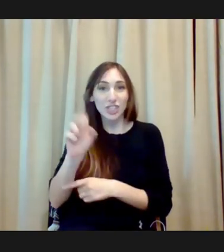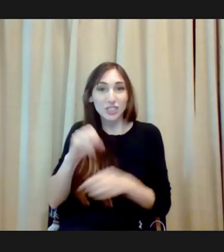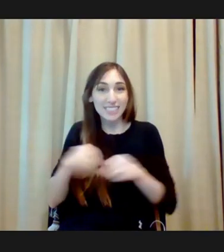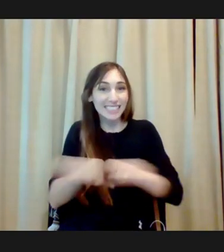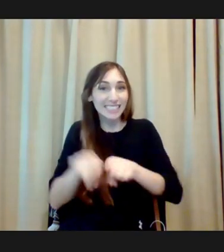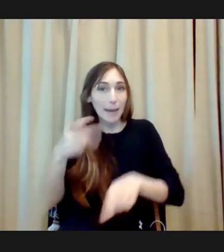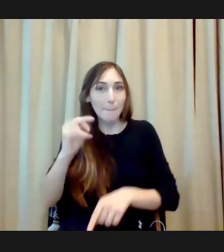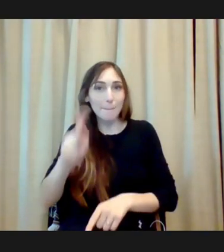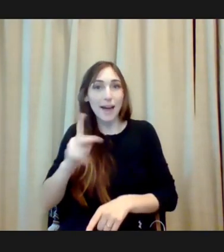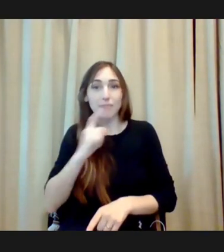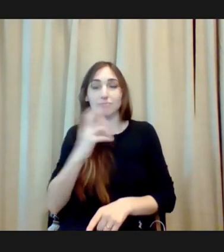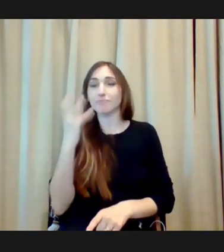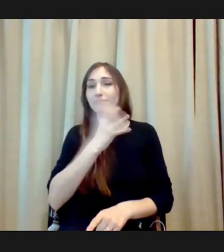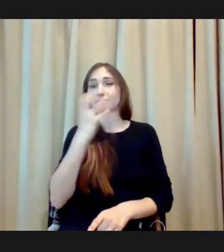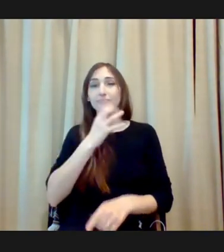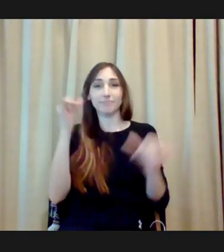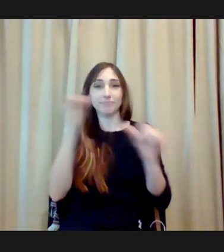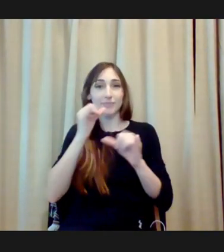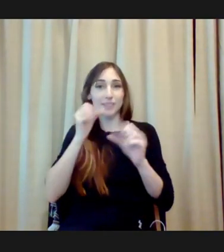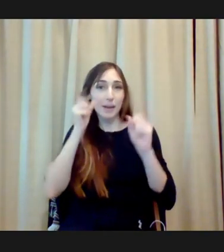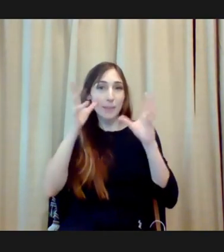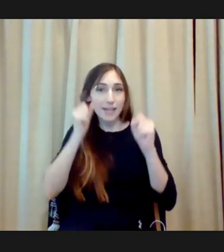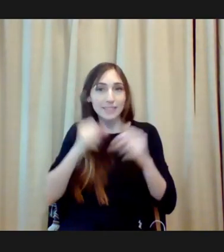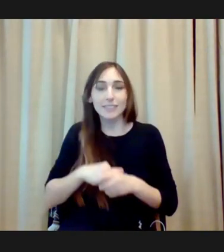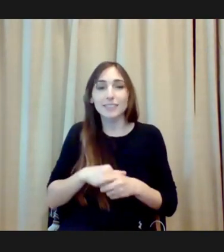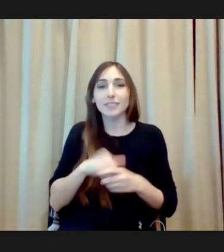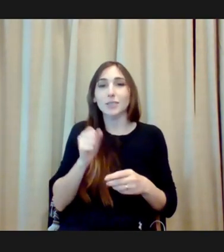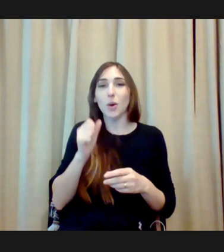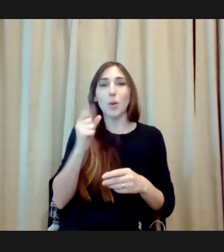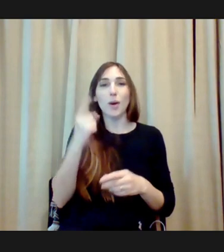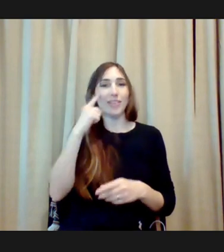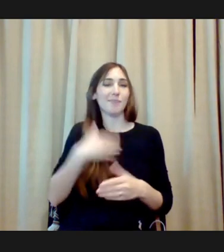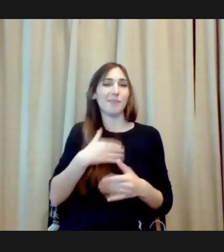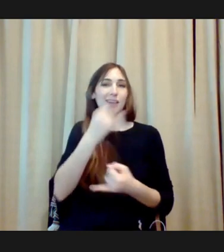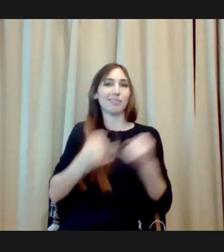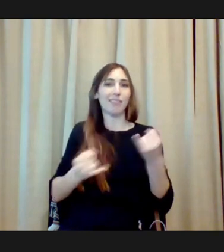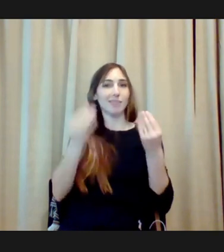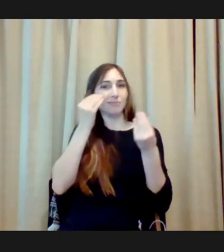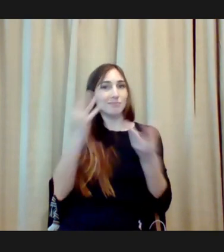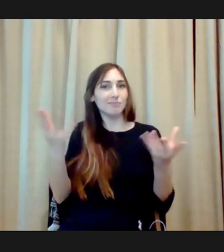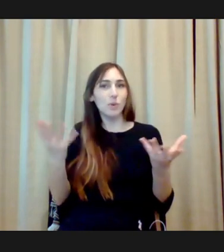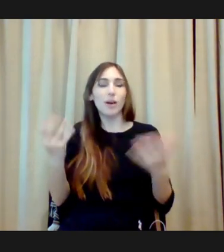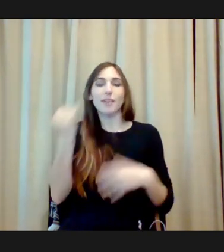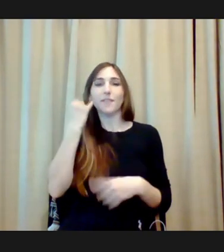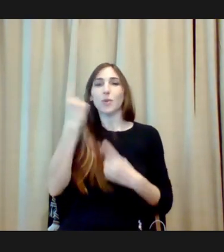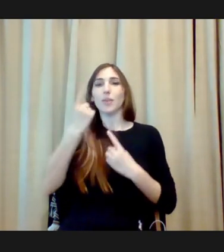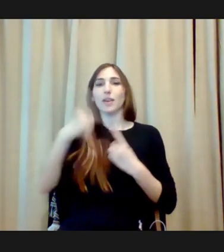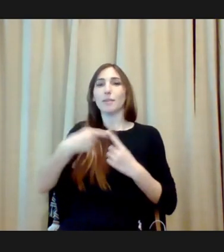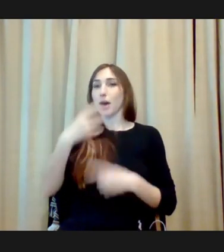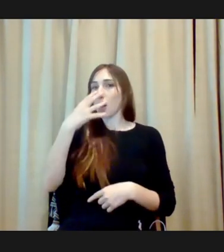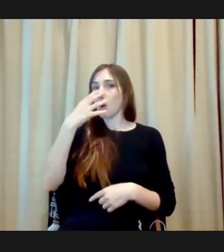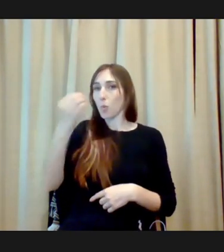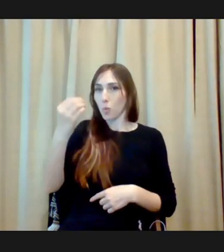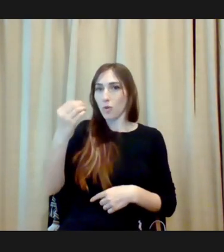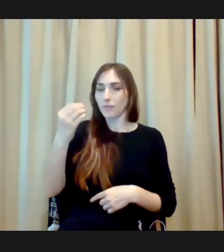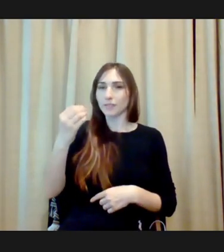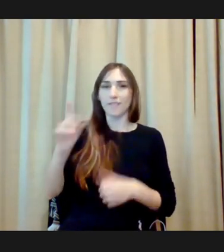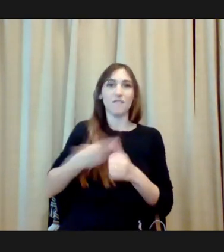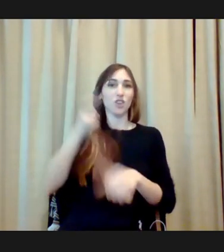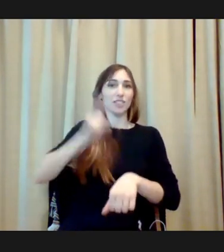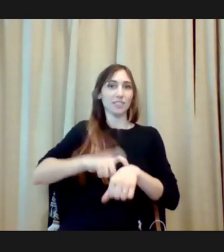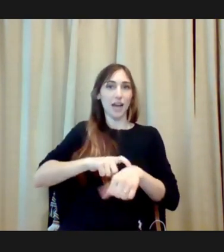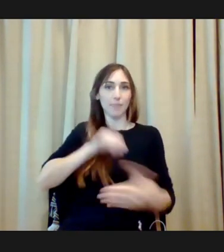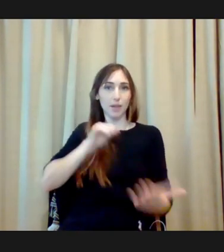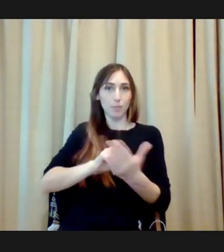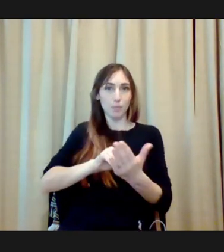would leave people with these words. You know, you think about the fact that when wolves were first listed in under the